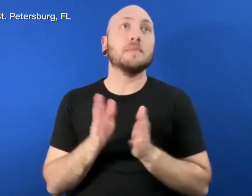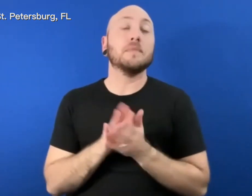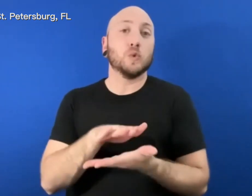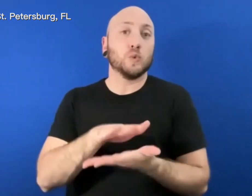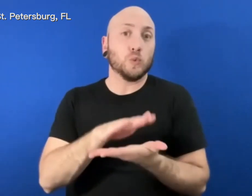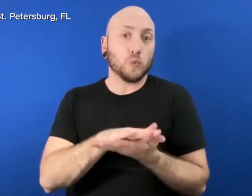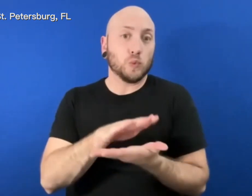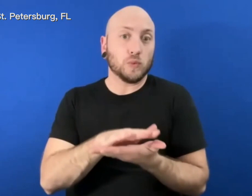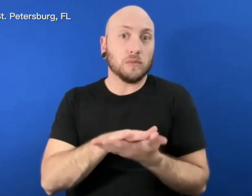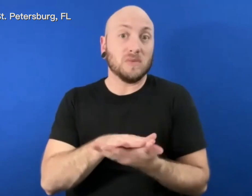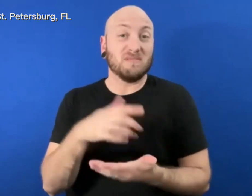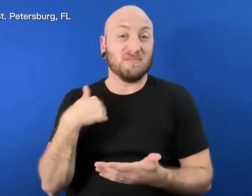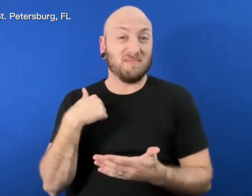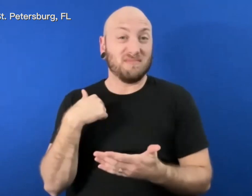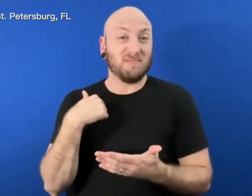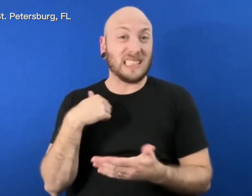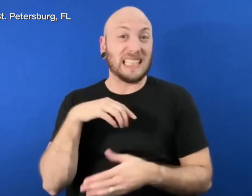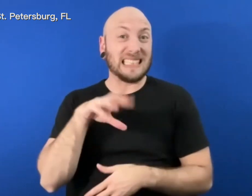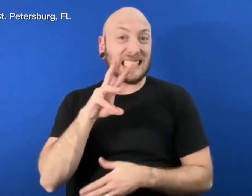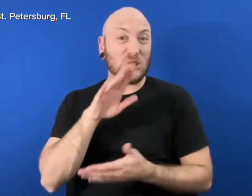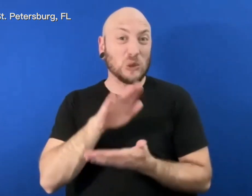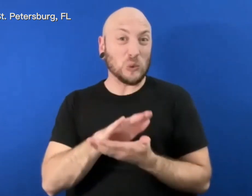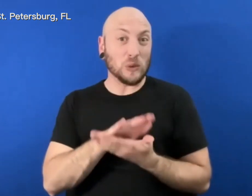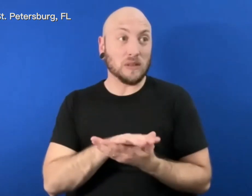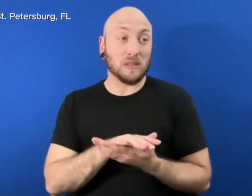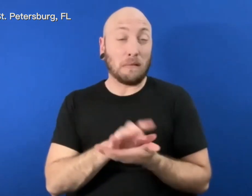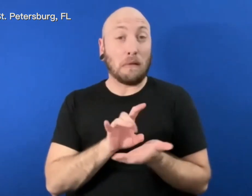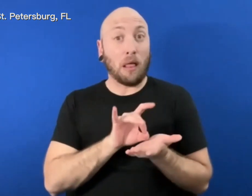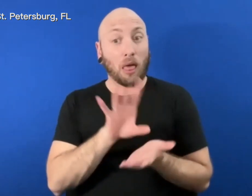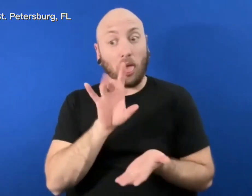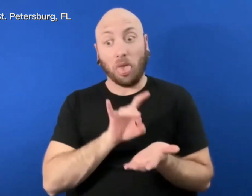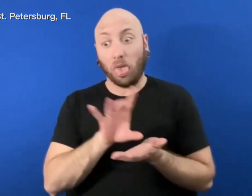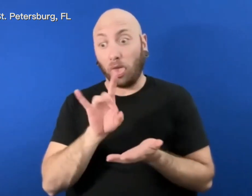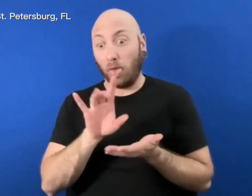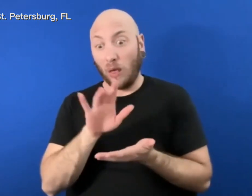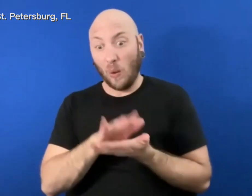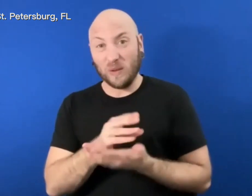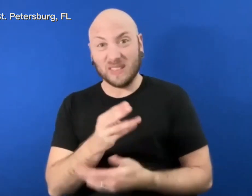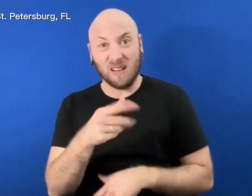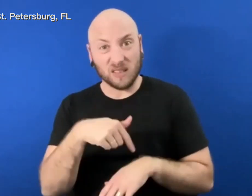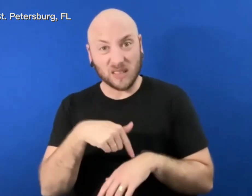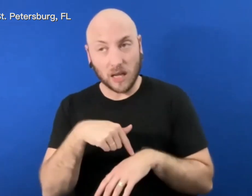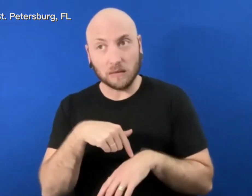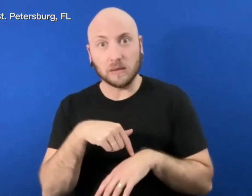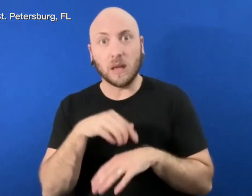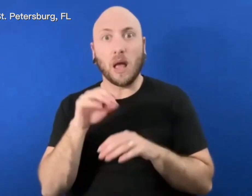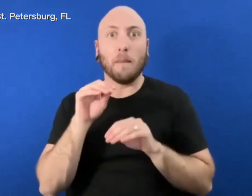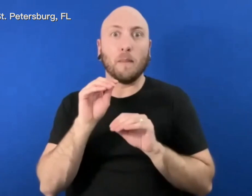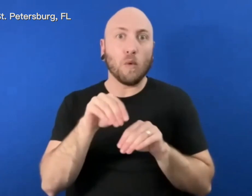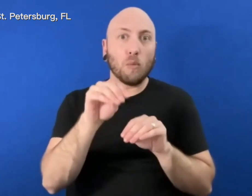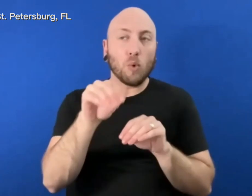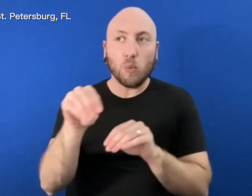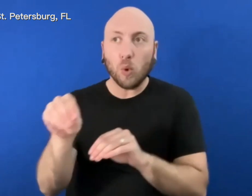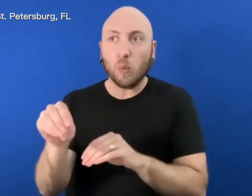different schools. I got kicked out of a couple of schools. I moved a couple of times, went to different like high schools and